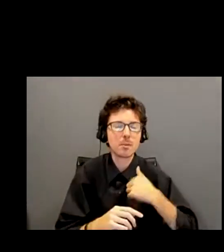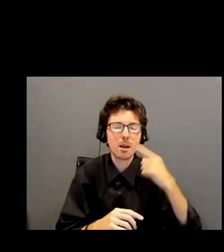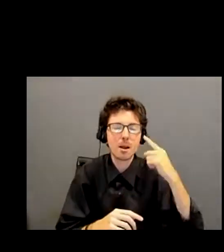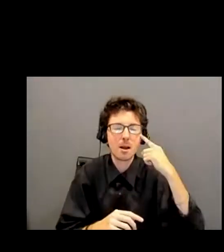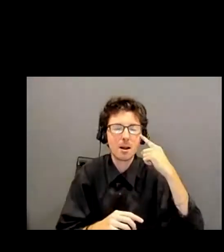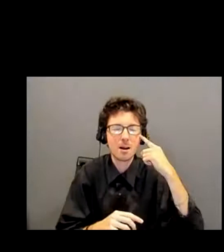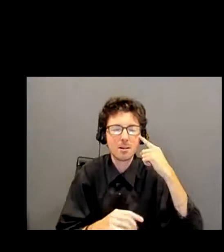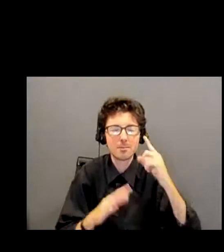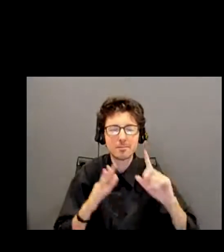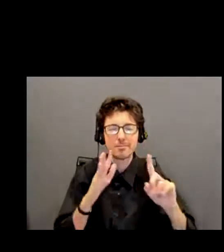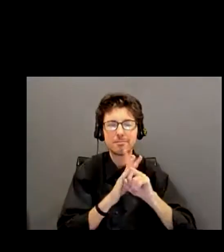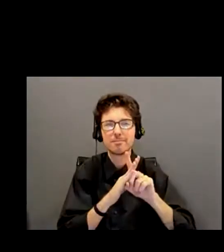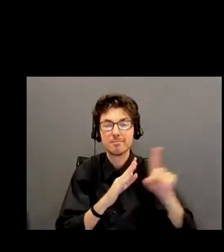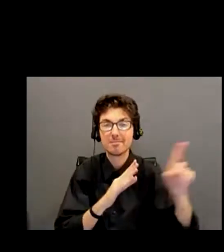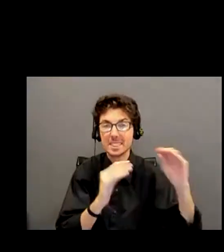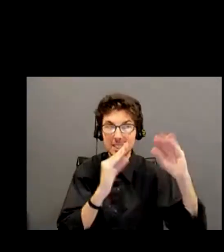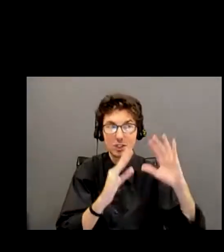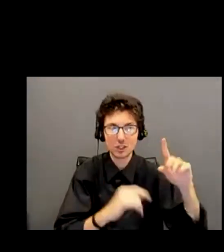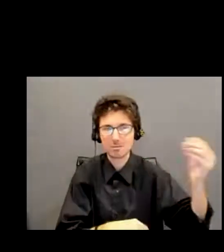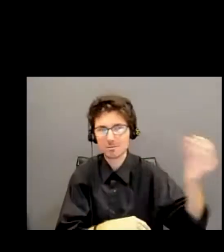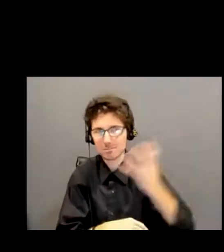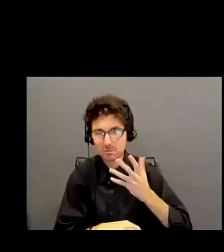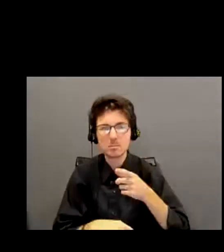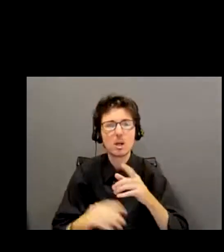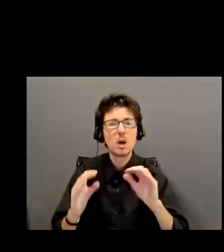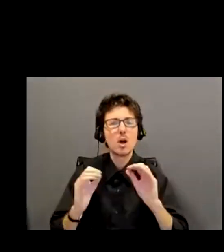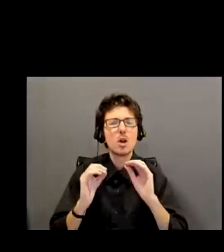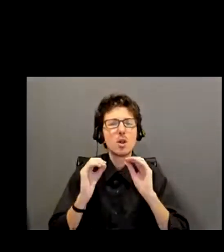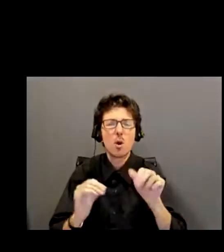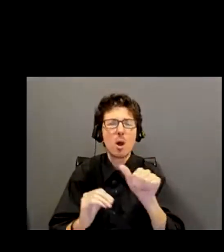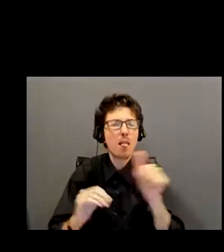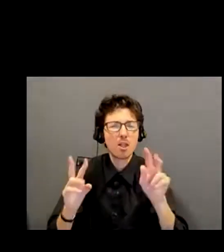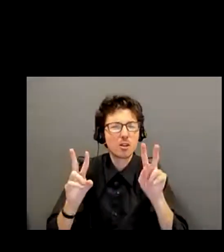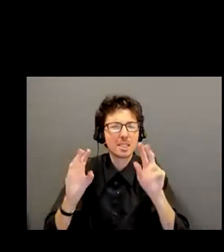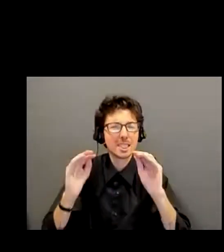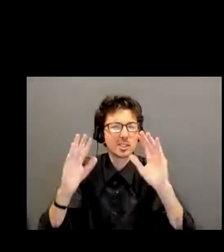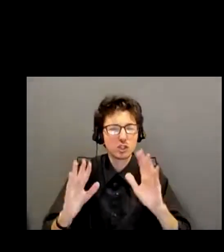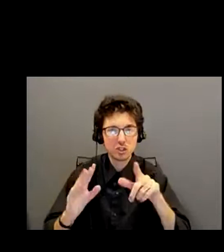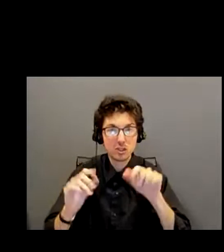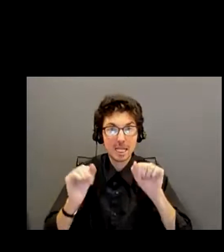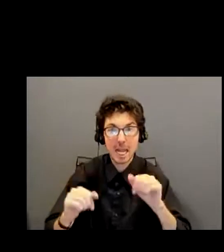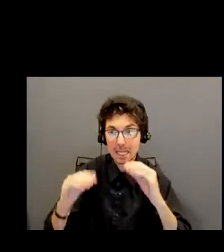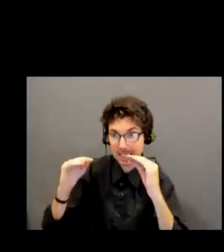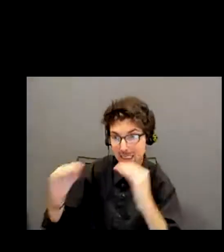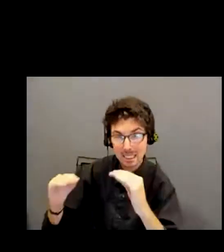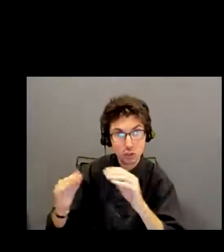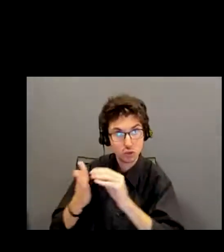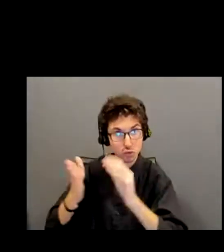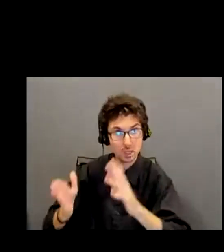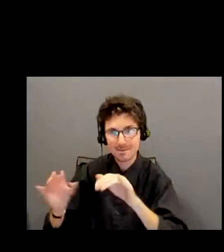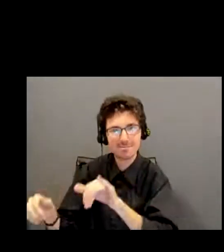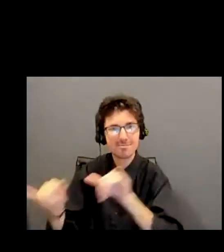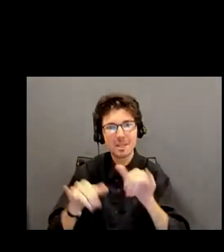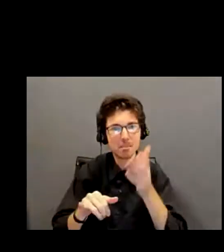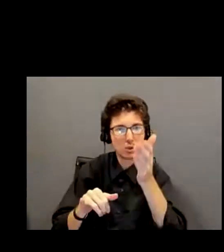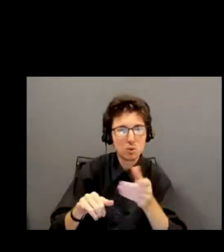other teacher can teach students what you can teach them. And that's what made me carry on and